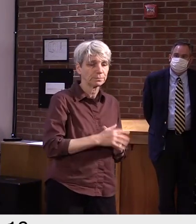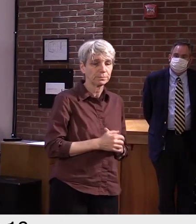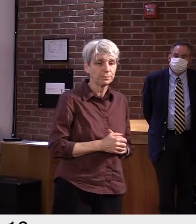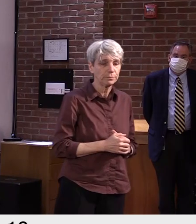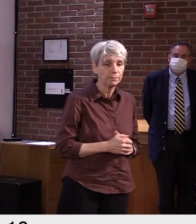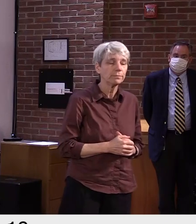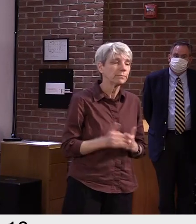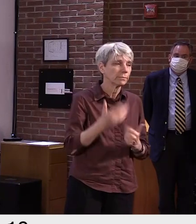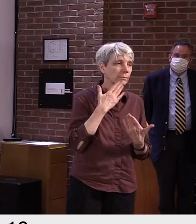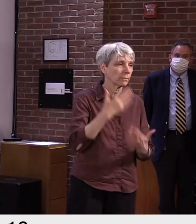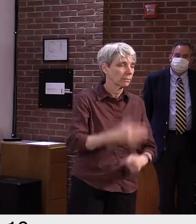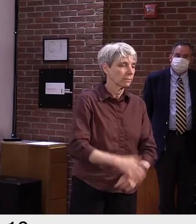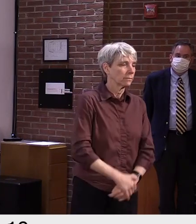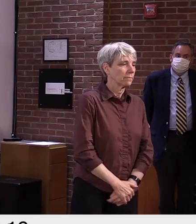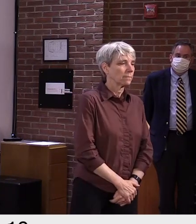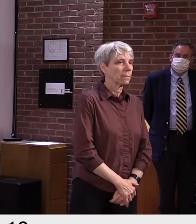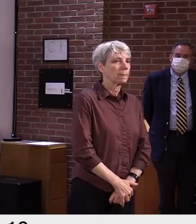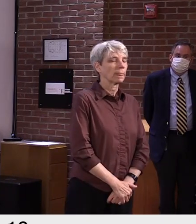Thank you.